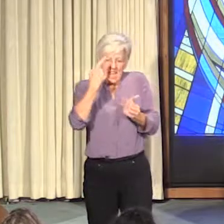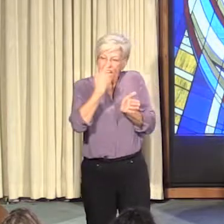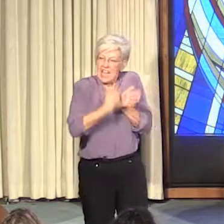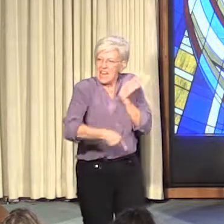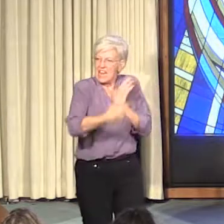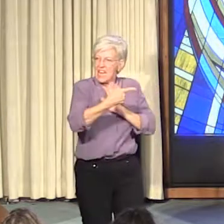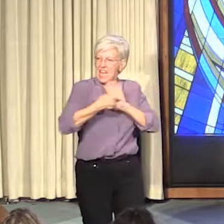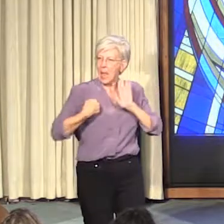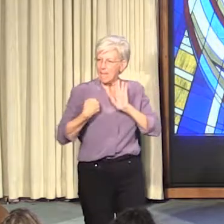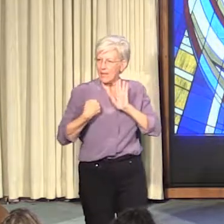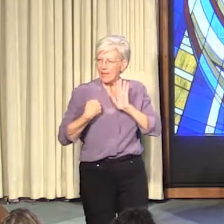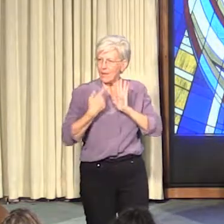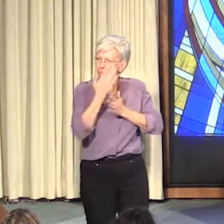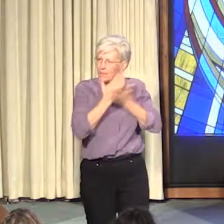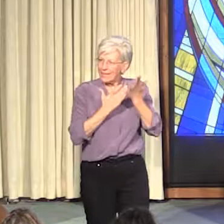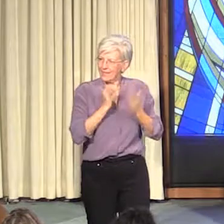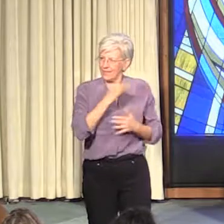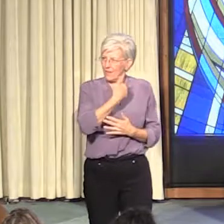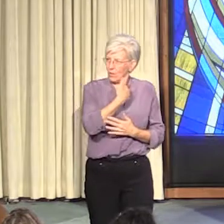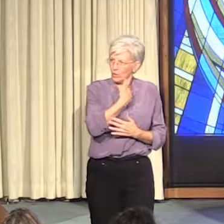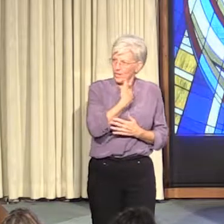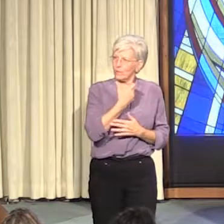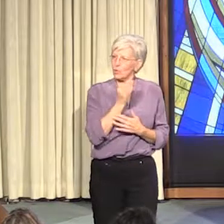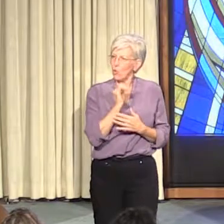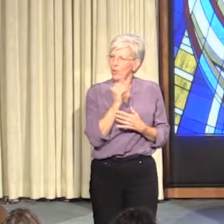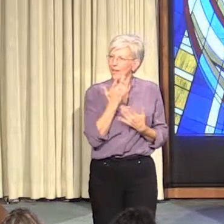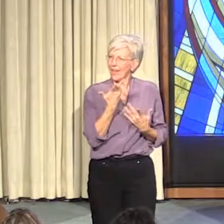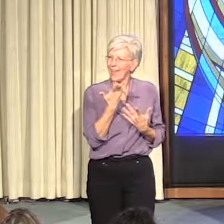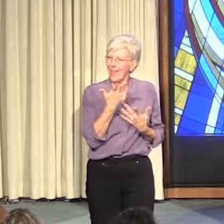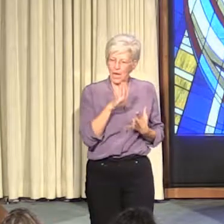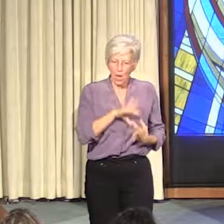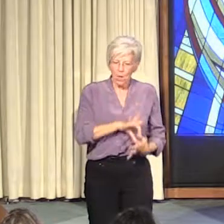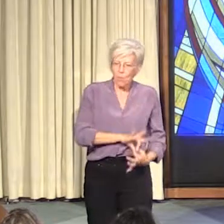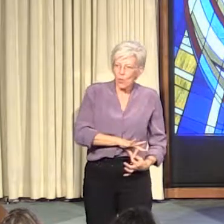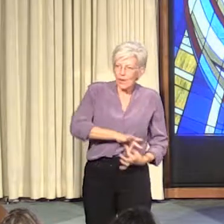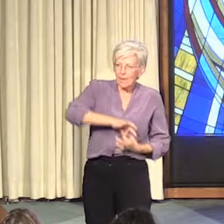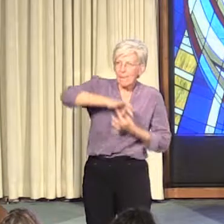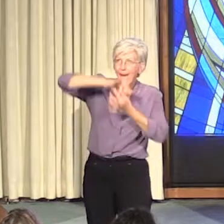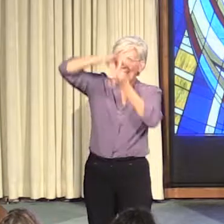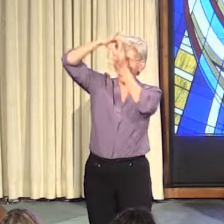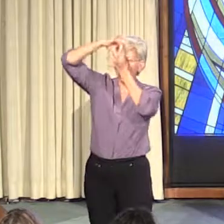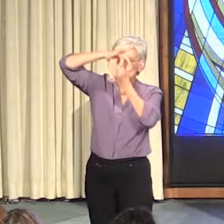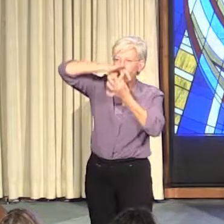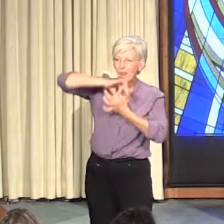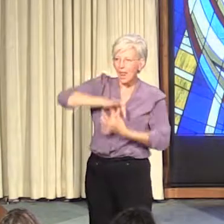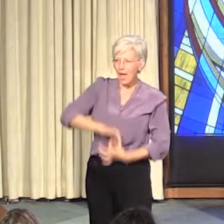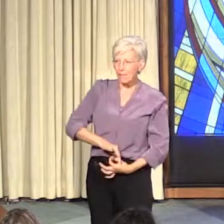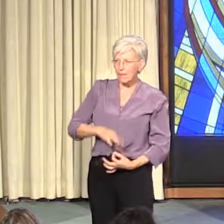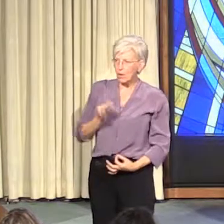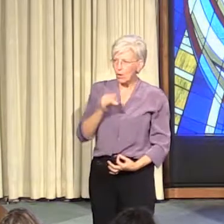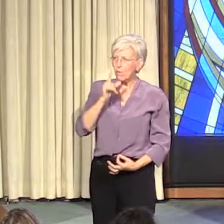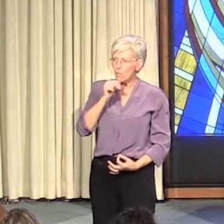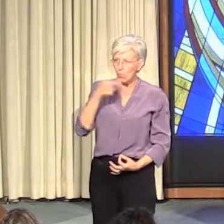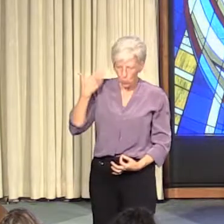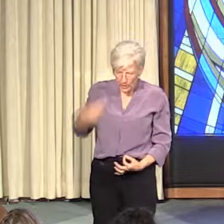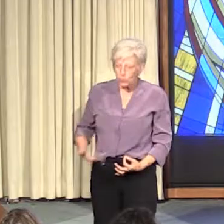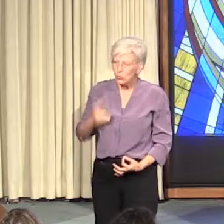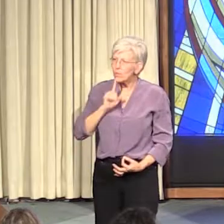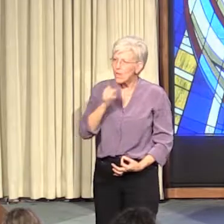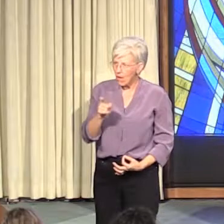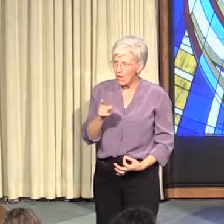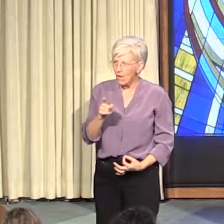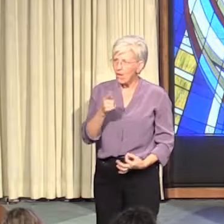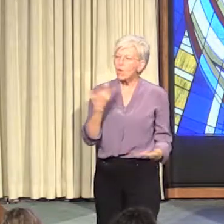so that we can bring them back into alignment with who we truly are. What we're talking about is doing work that